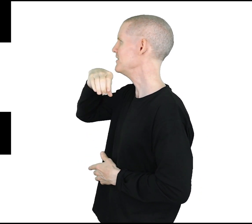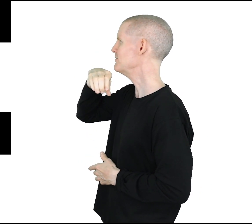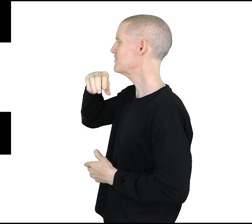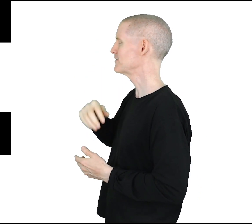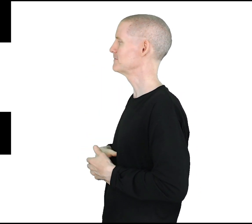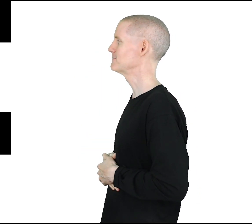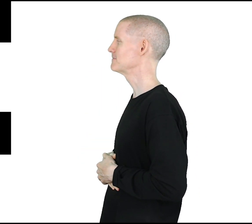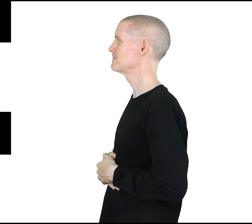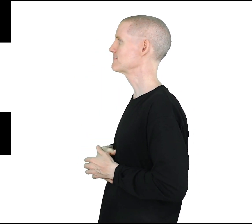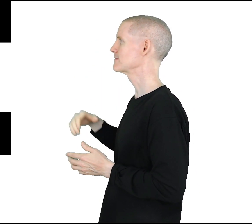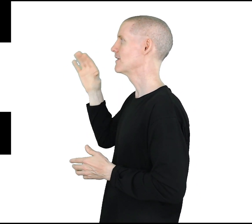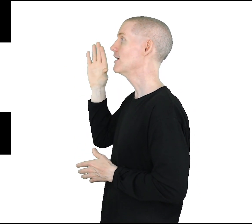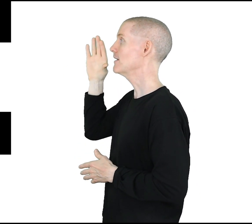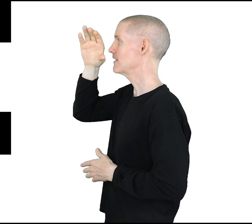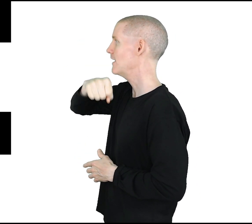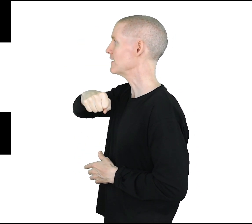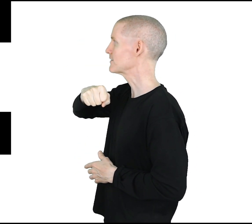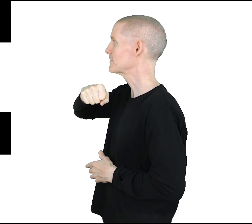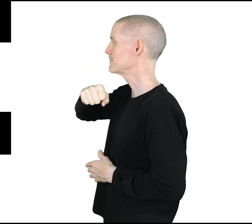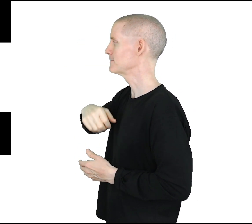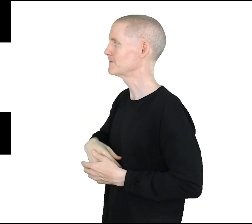Strange, guess.